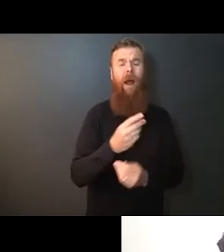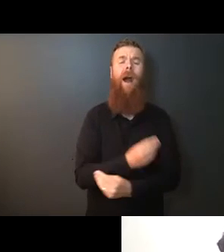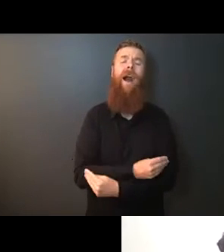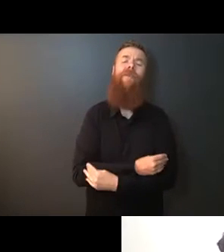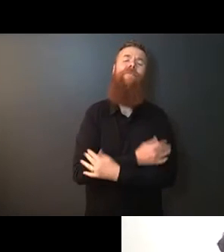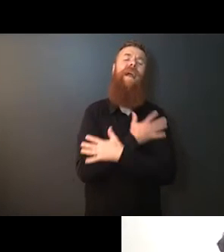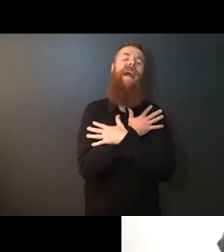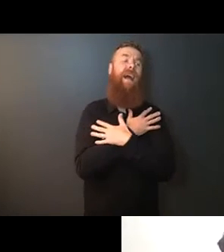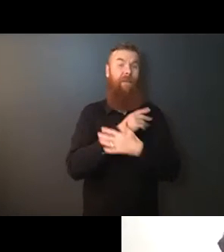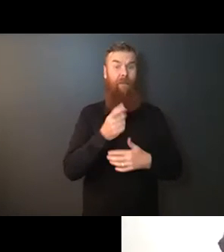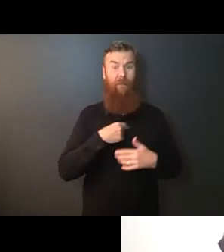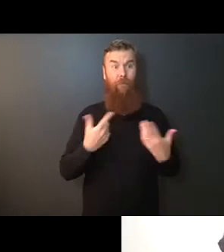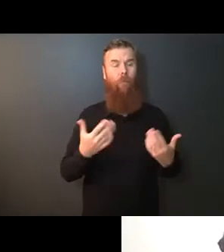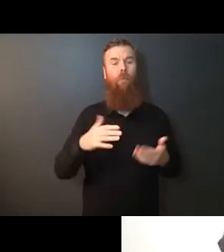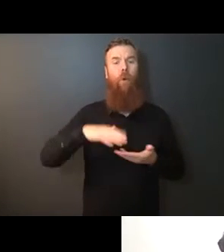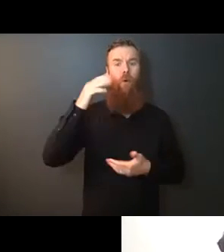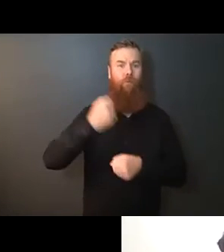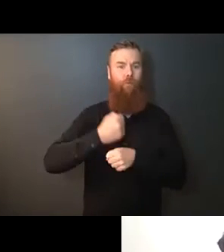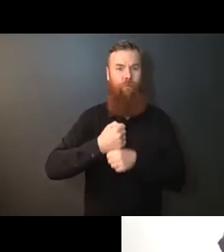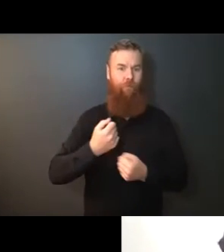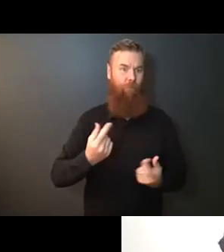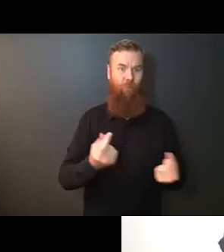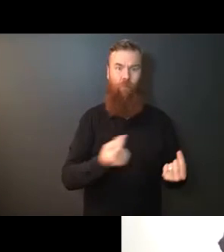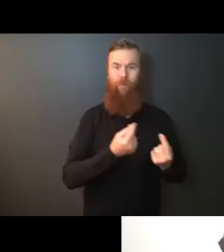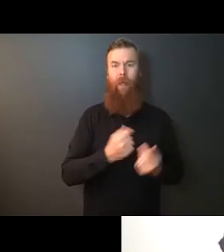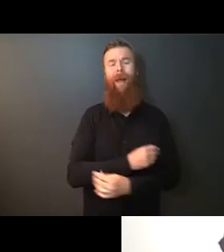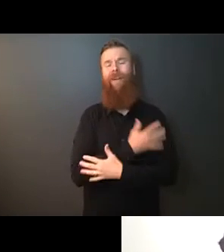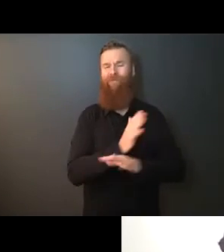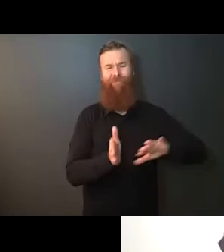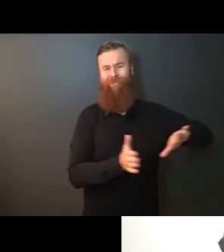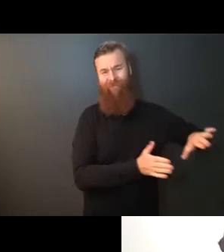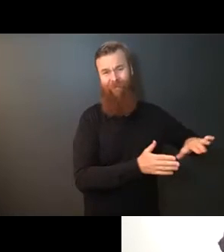to enable them to be more engaged. And that's another